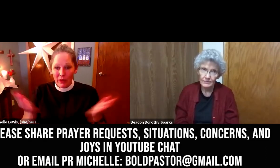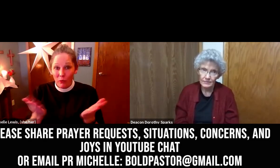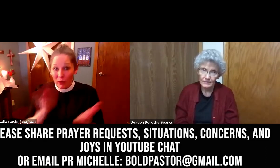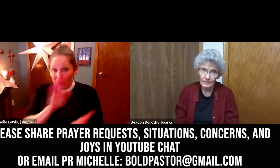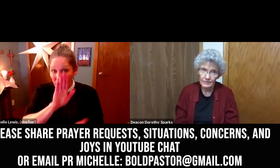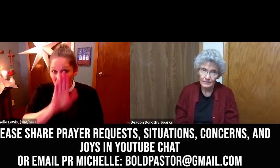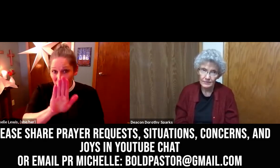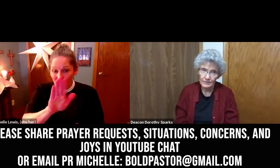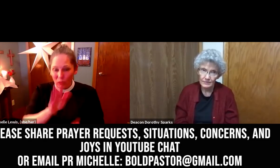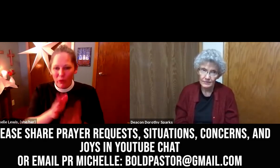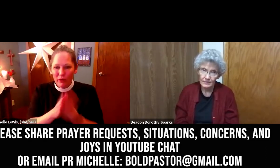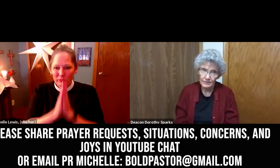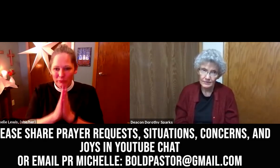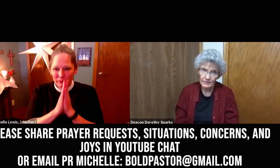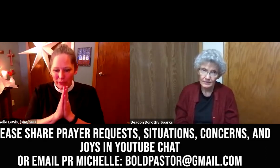Prayers for the people.